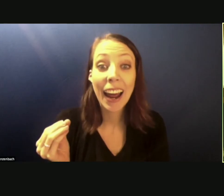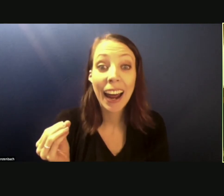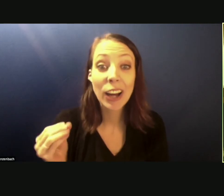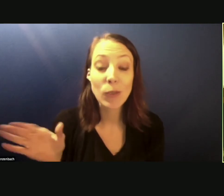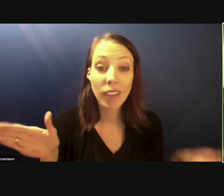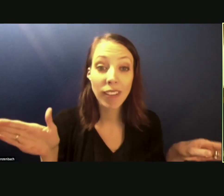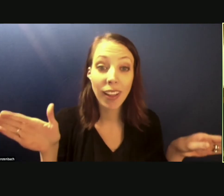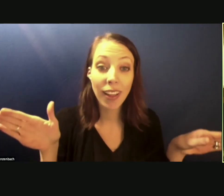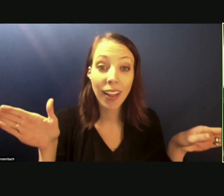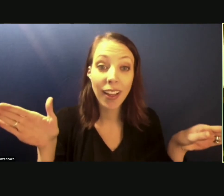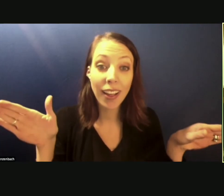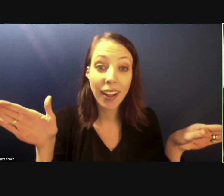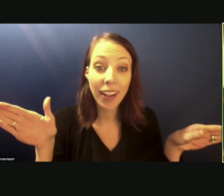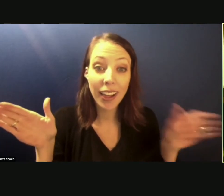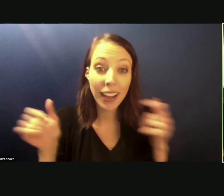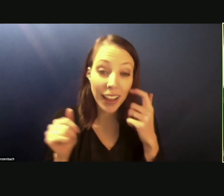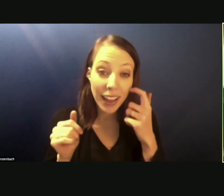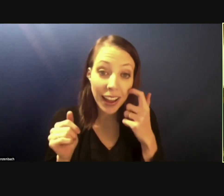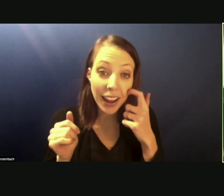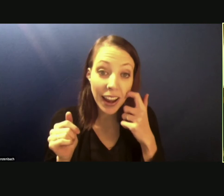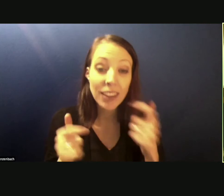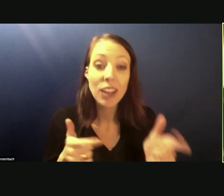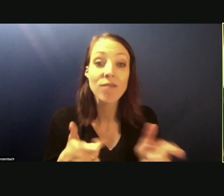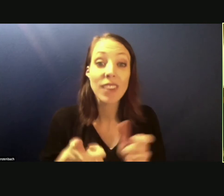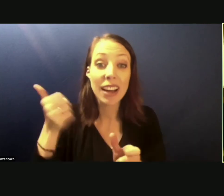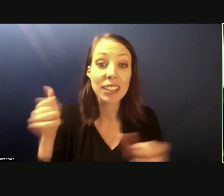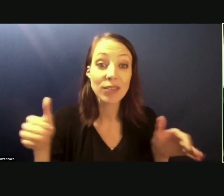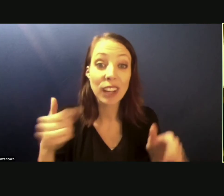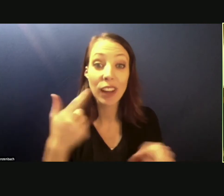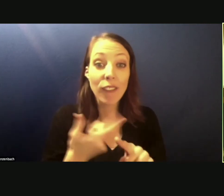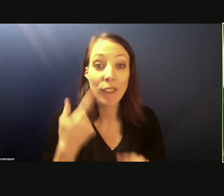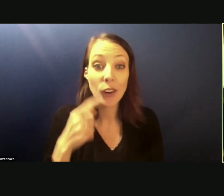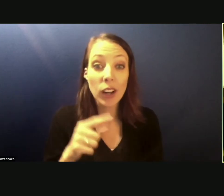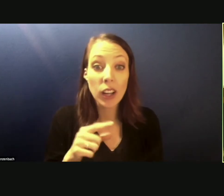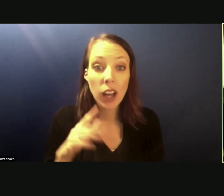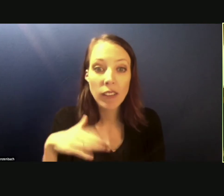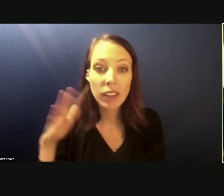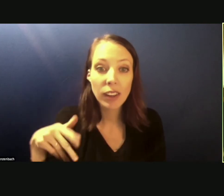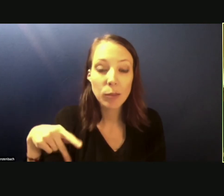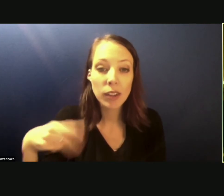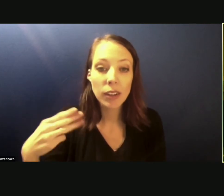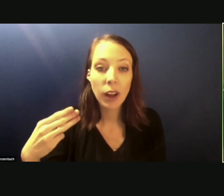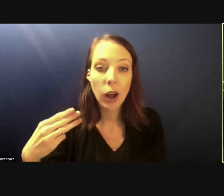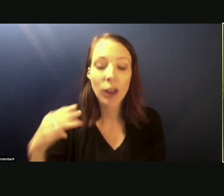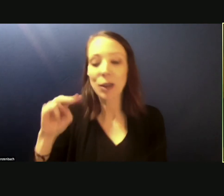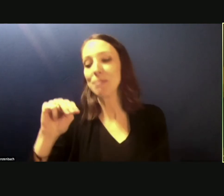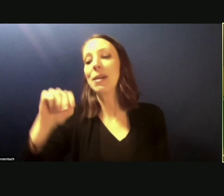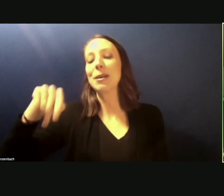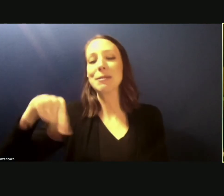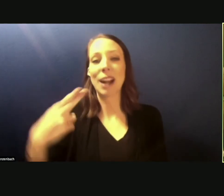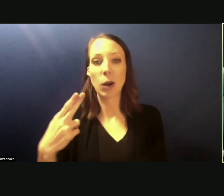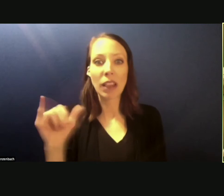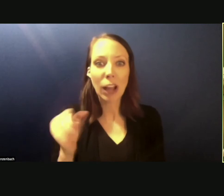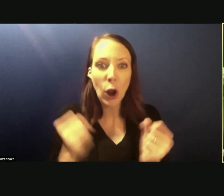flying, the like fastest recorded flight of turkey was 55 miles per hour, like a